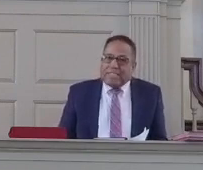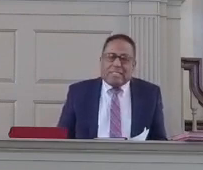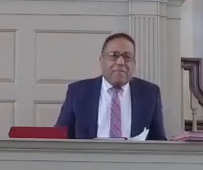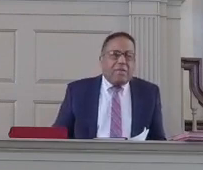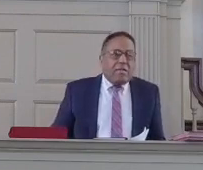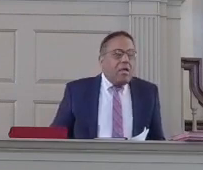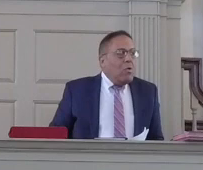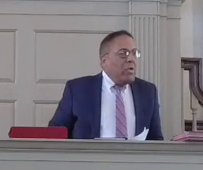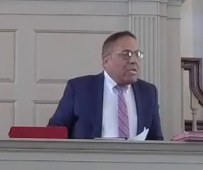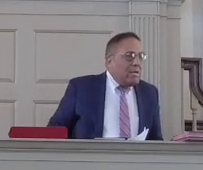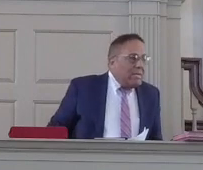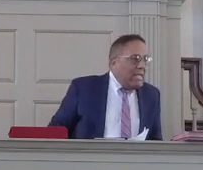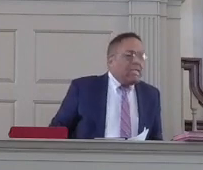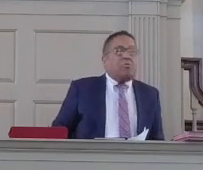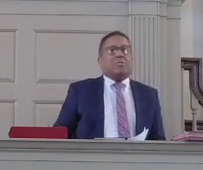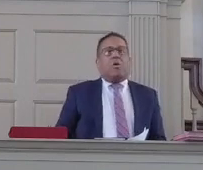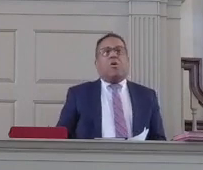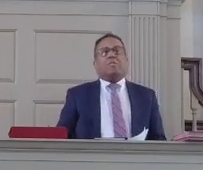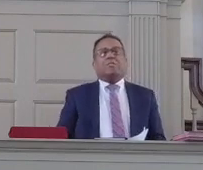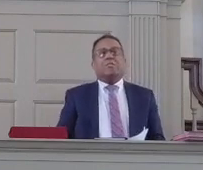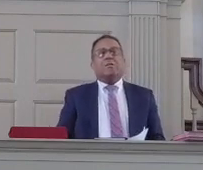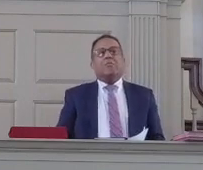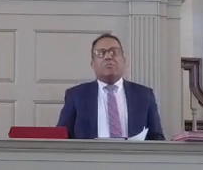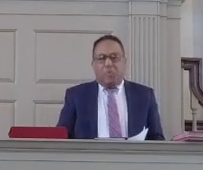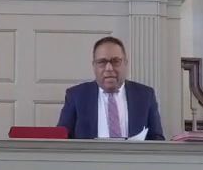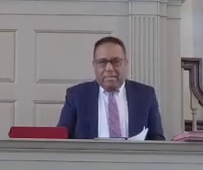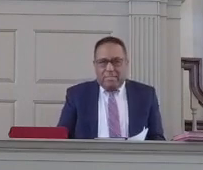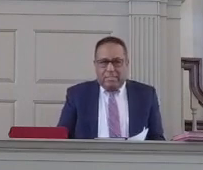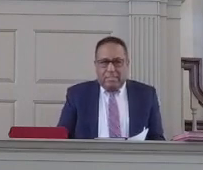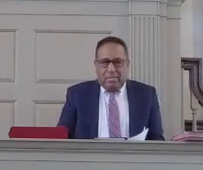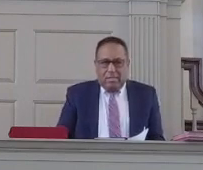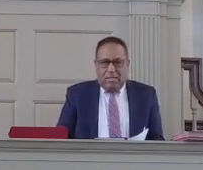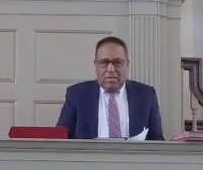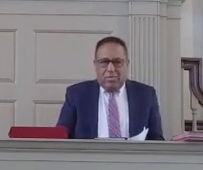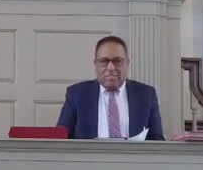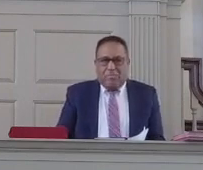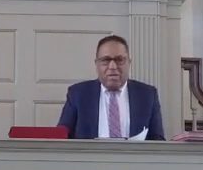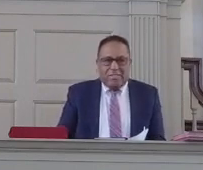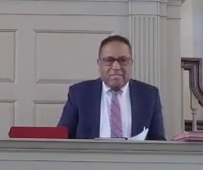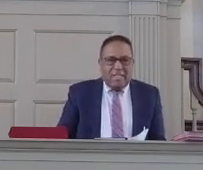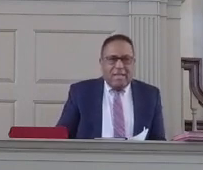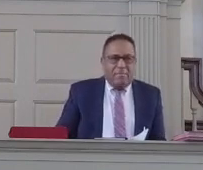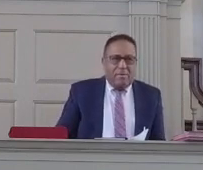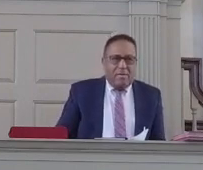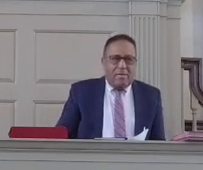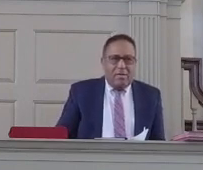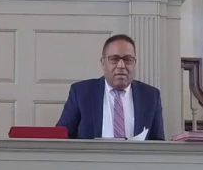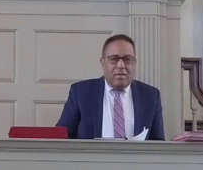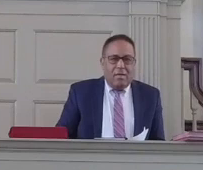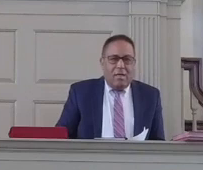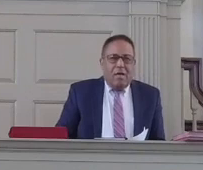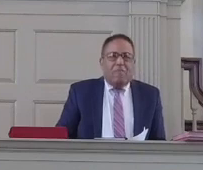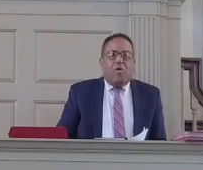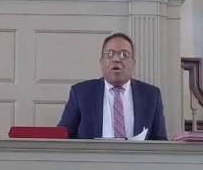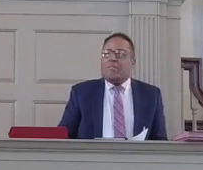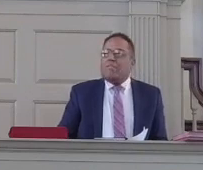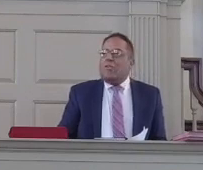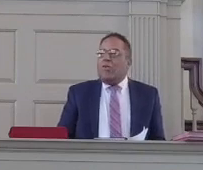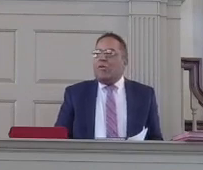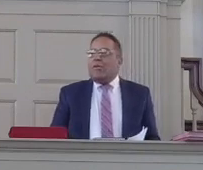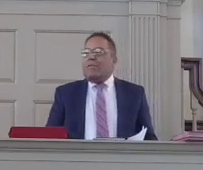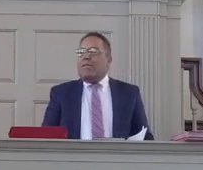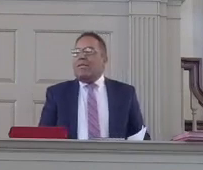with thanksgiving. We come into his courts with praise. We shall praise his name. For